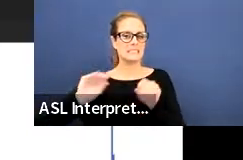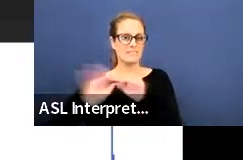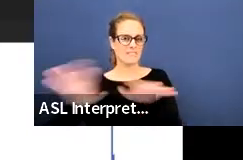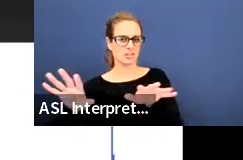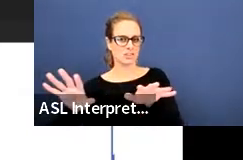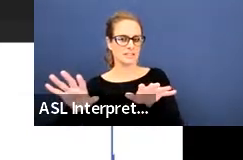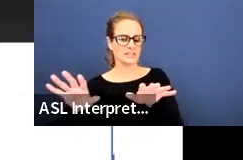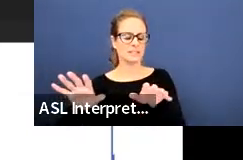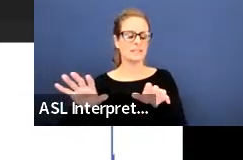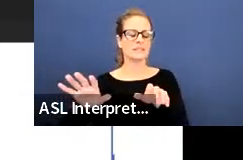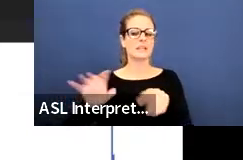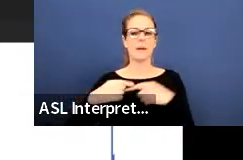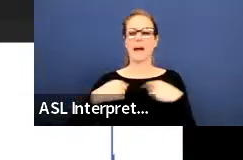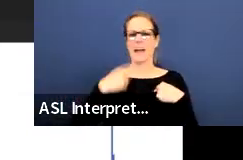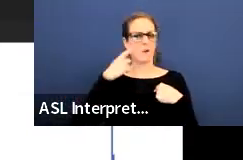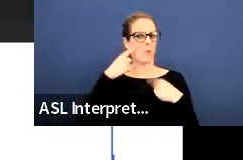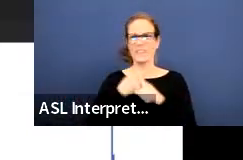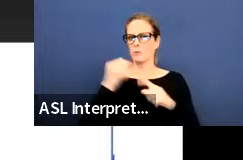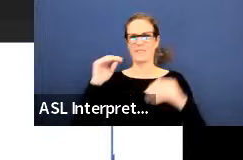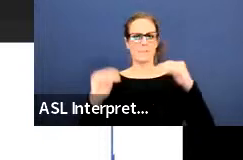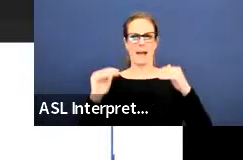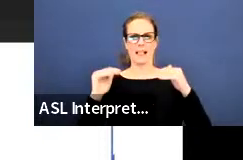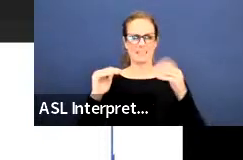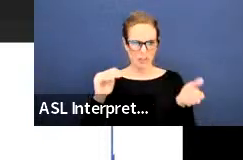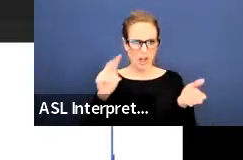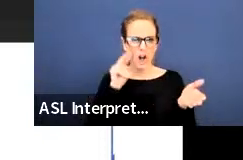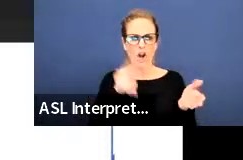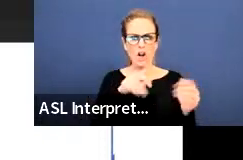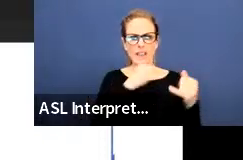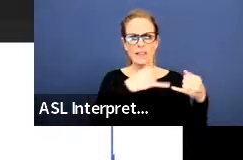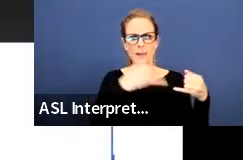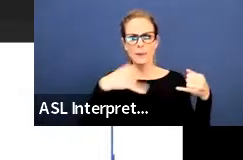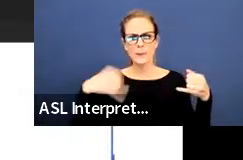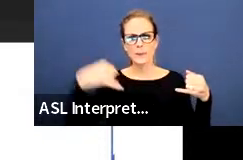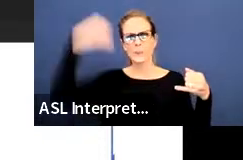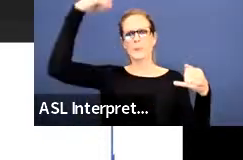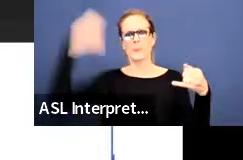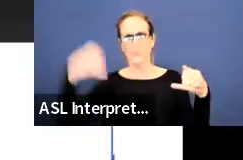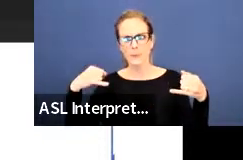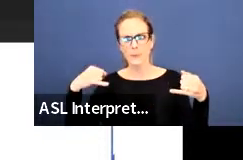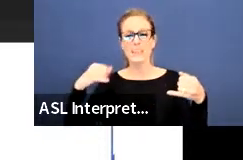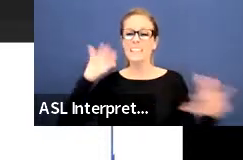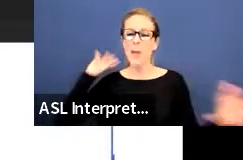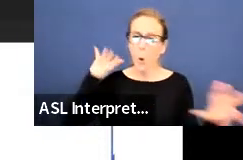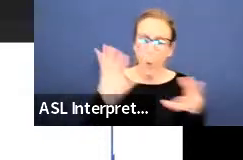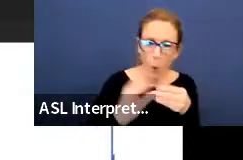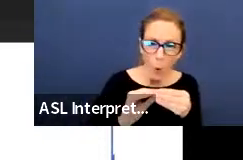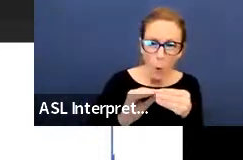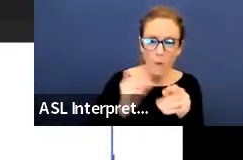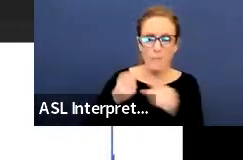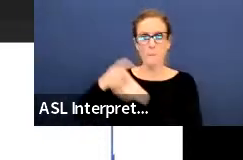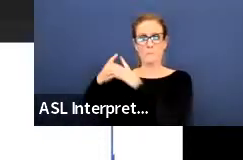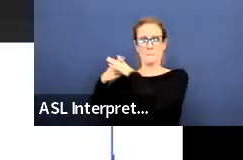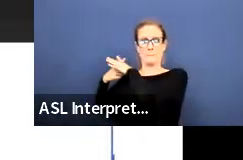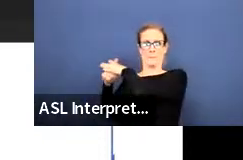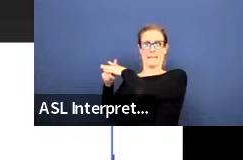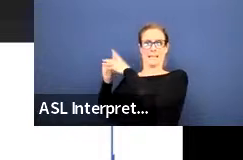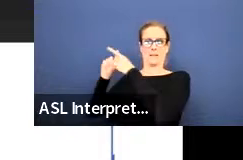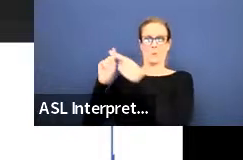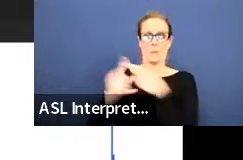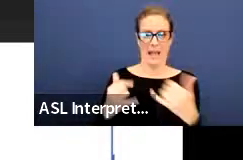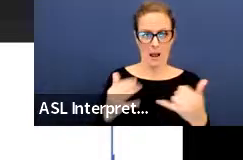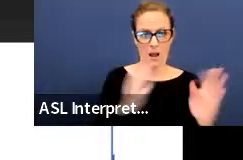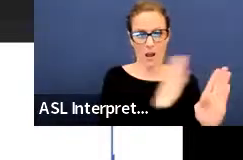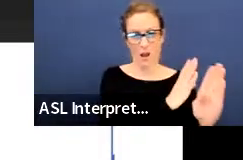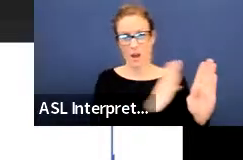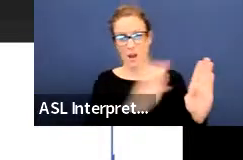look at this case curve. This is the whole pandemic, and on the far right is the Omicron